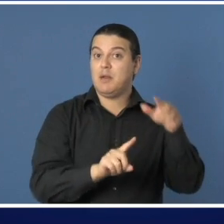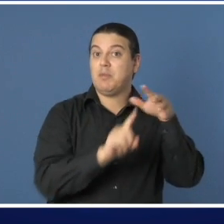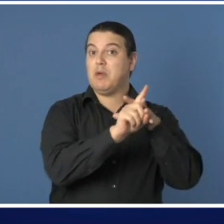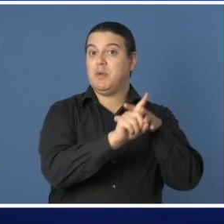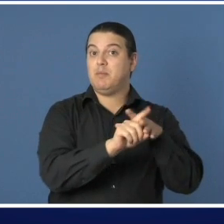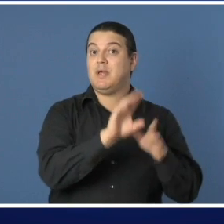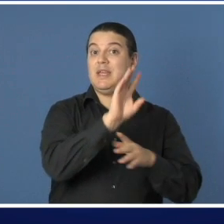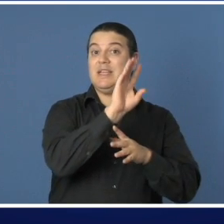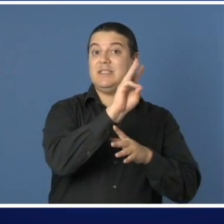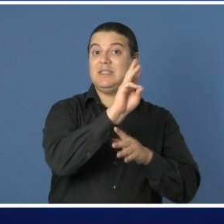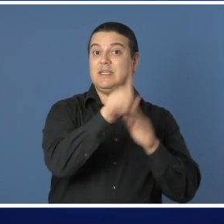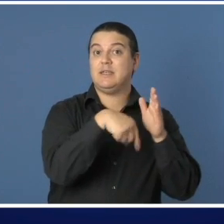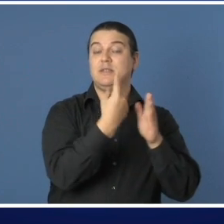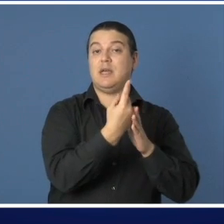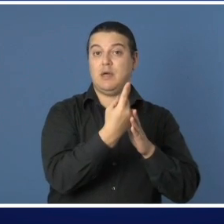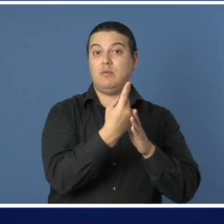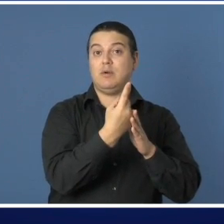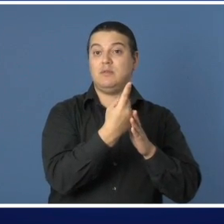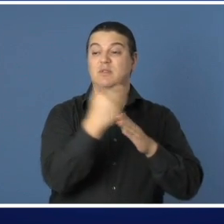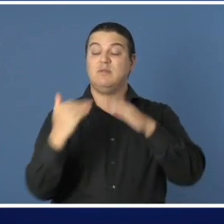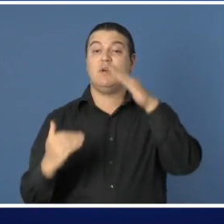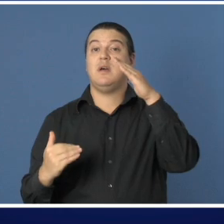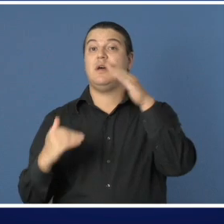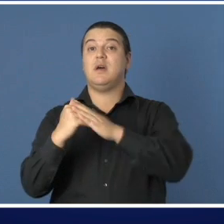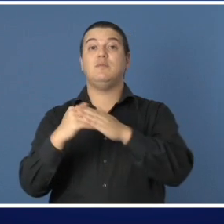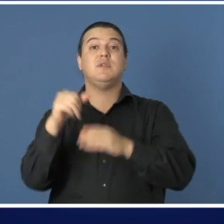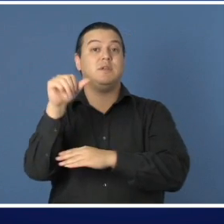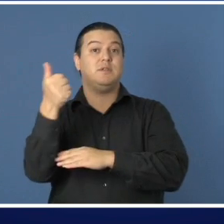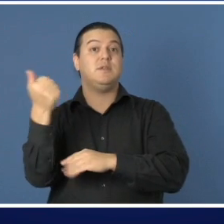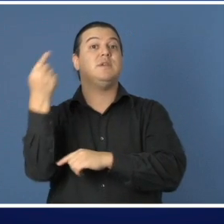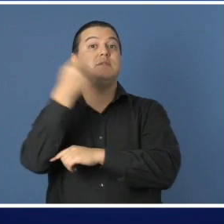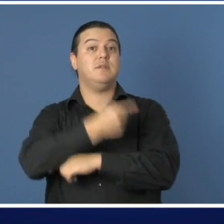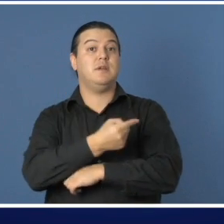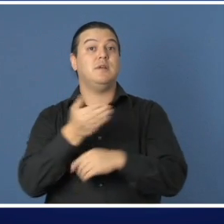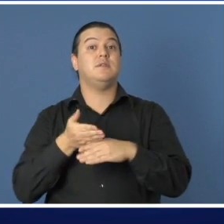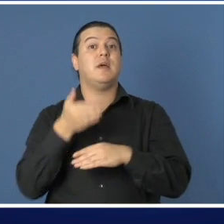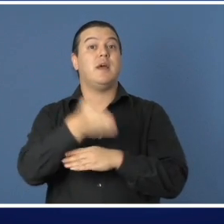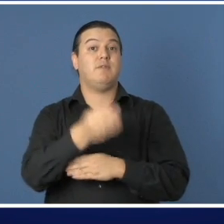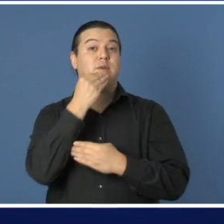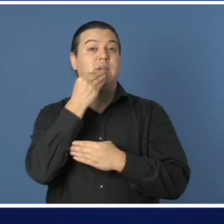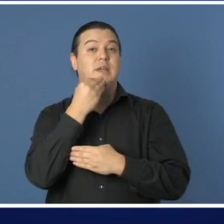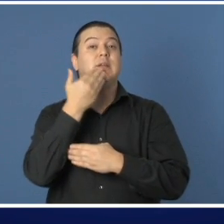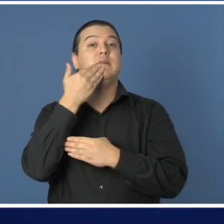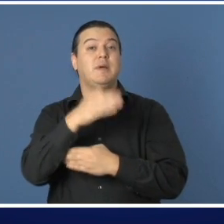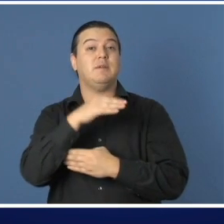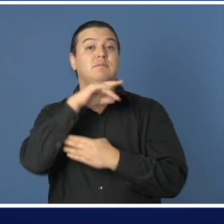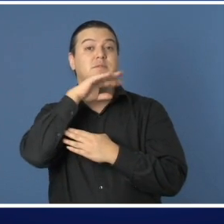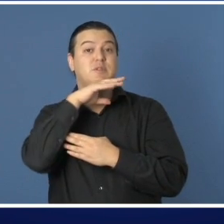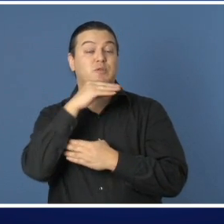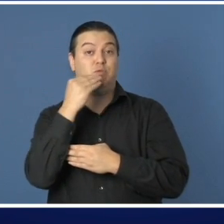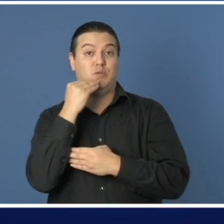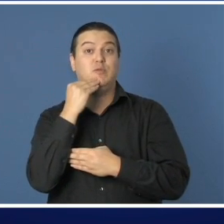as early as 6 hours or as late as 10 days.